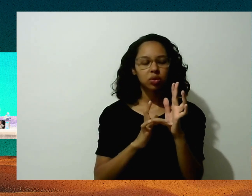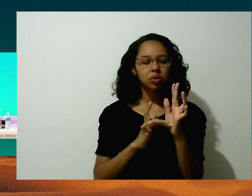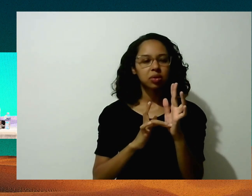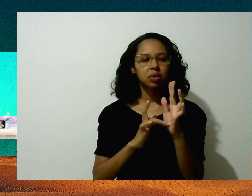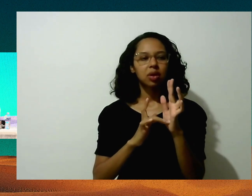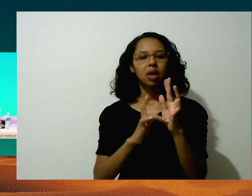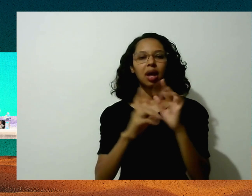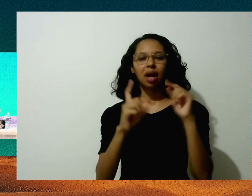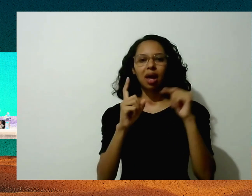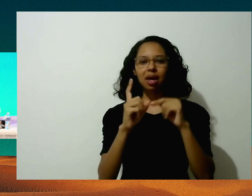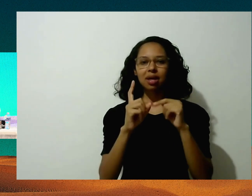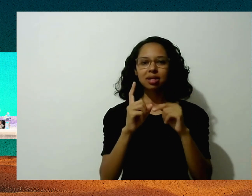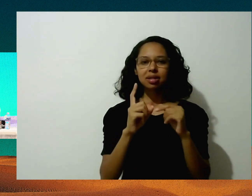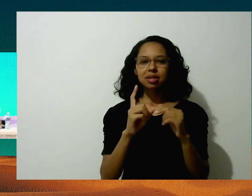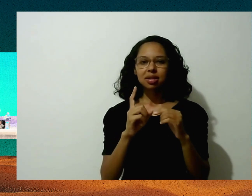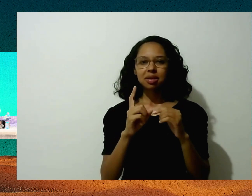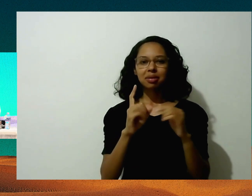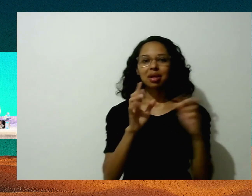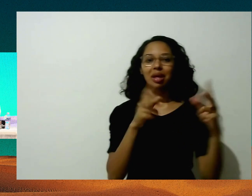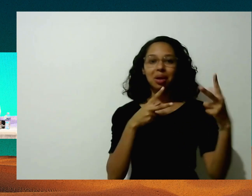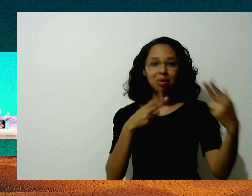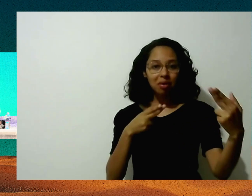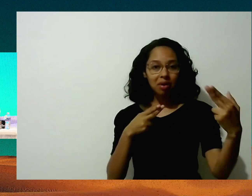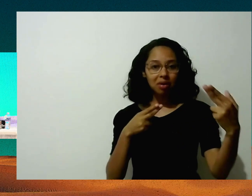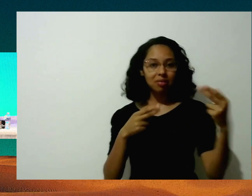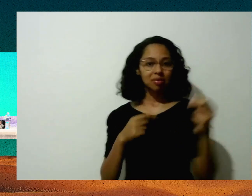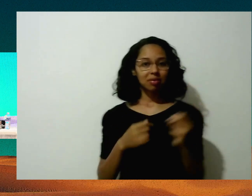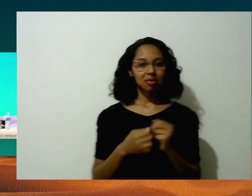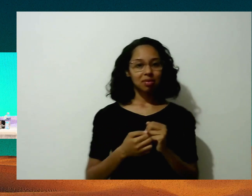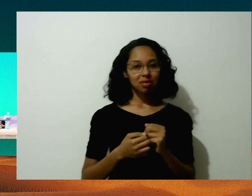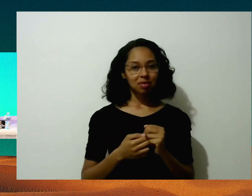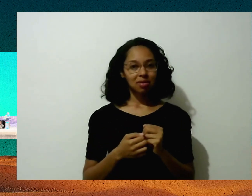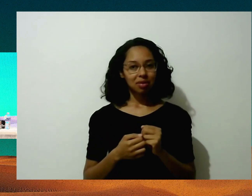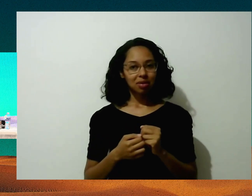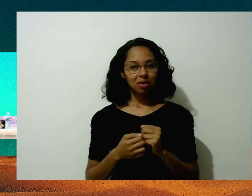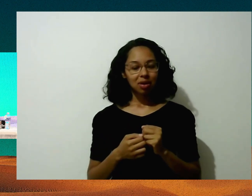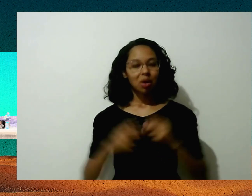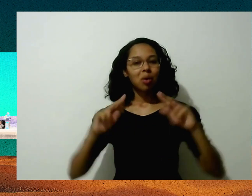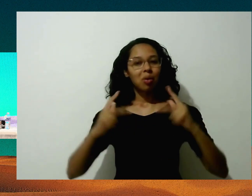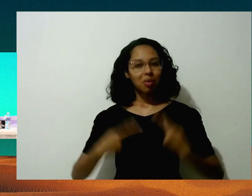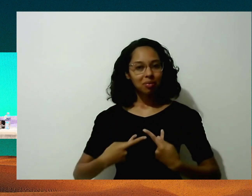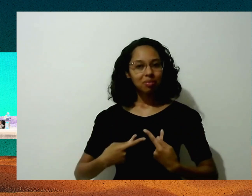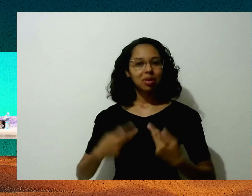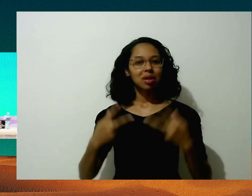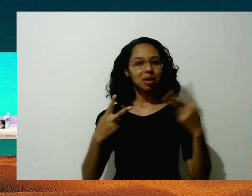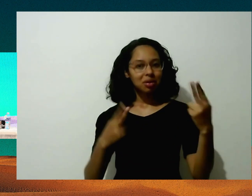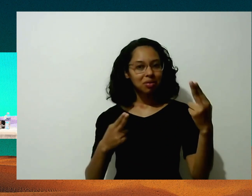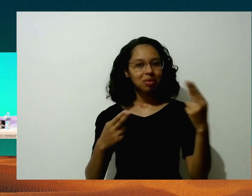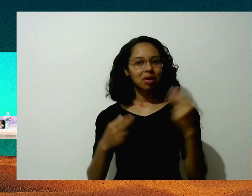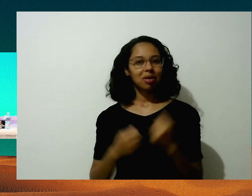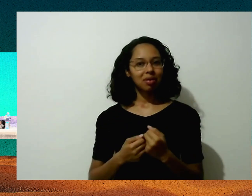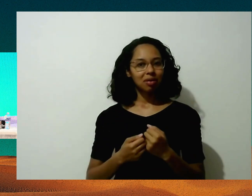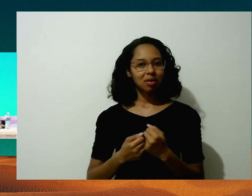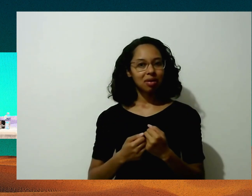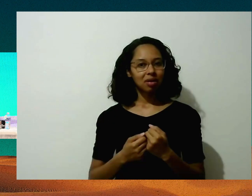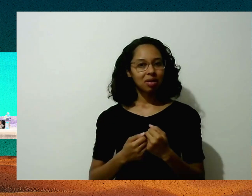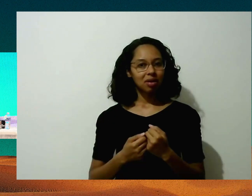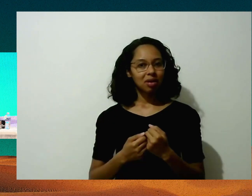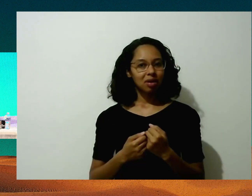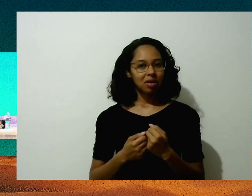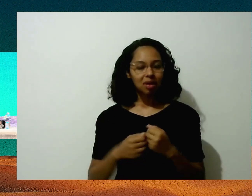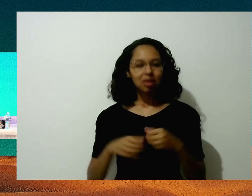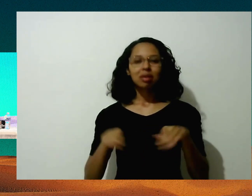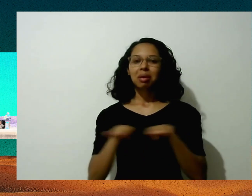see Jesus, who was made a little lower than the angels. Até o homem Jesus foi feito menor que os anjos. Even the